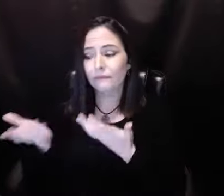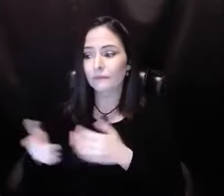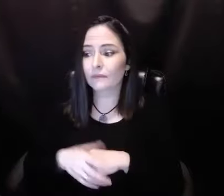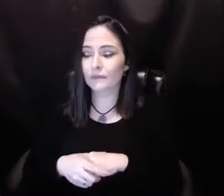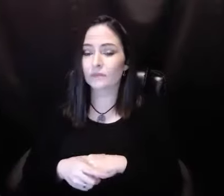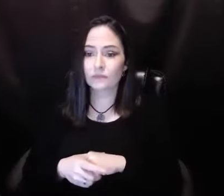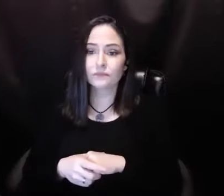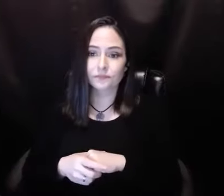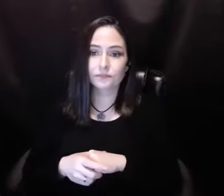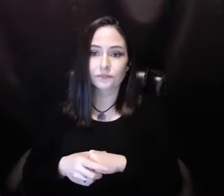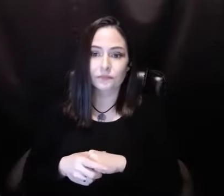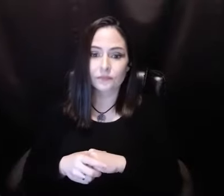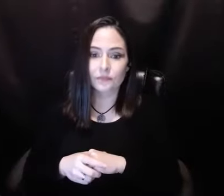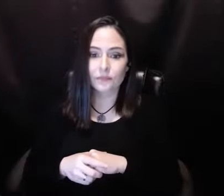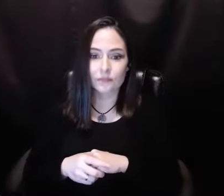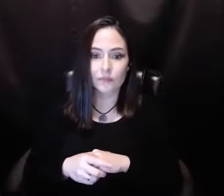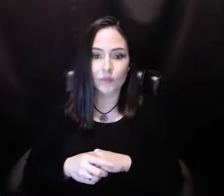Fighting for his life.